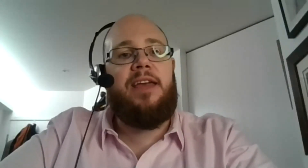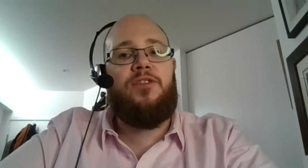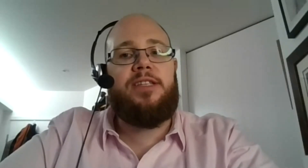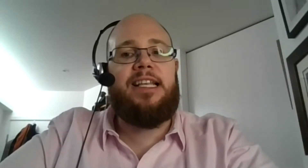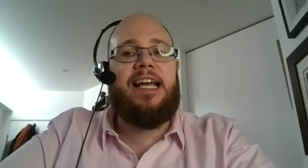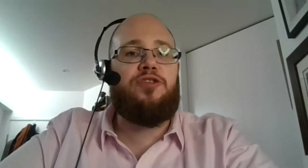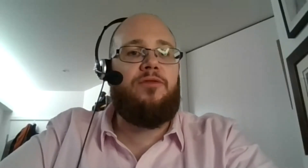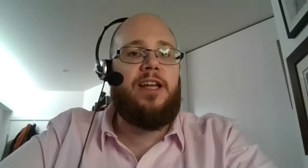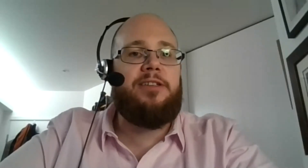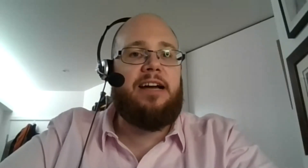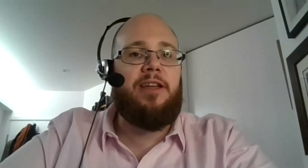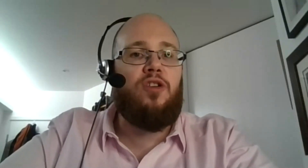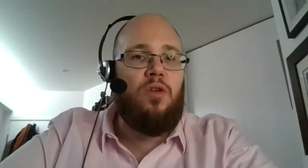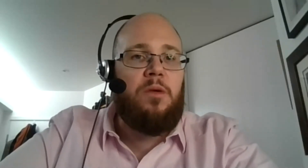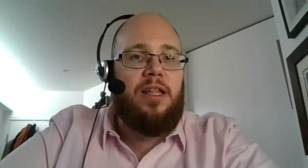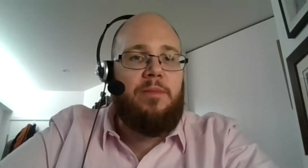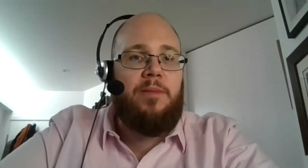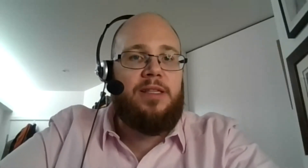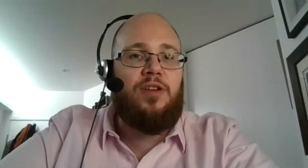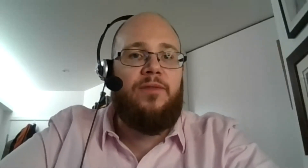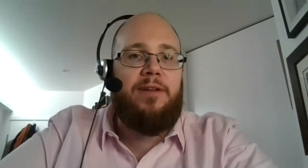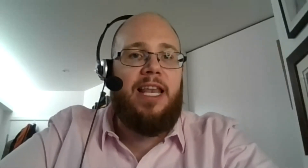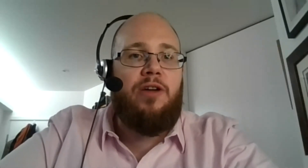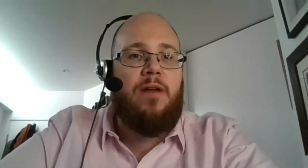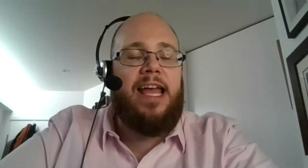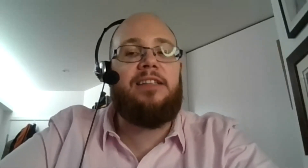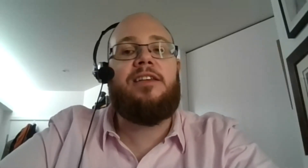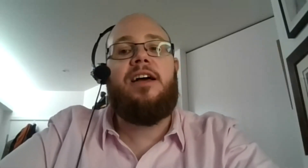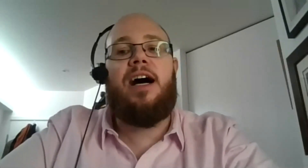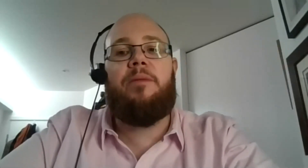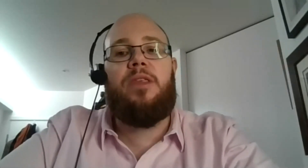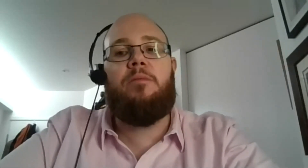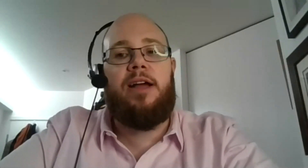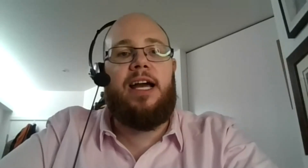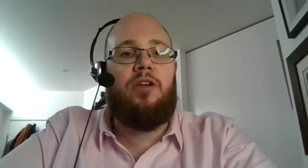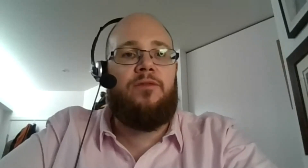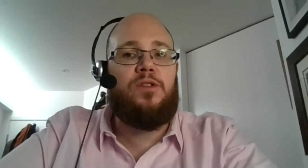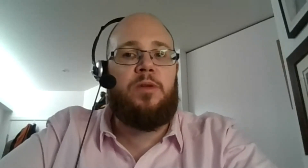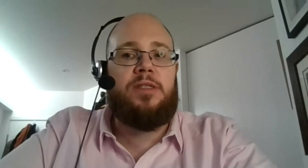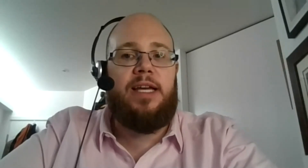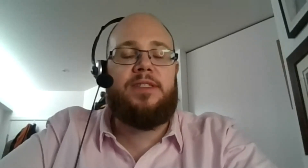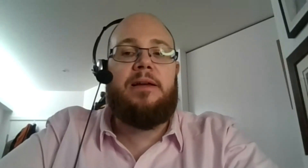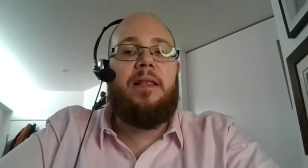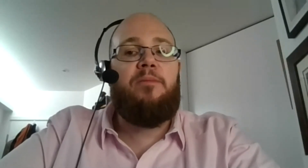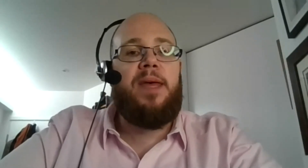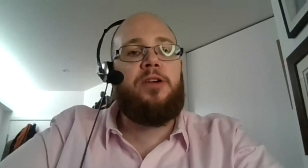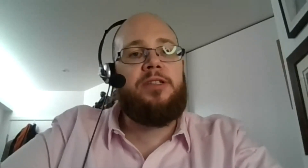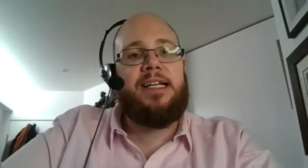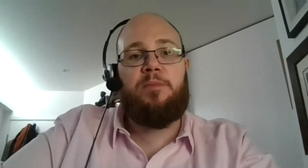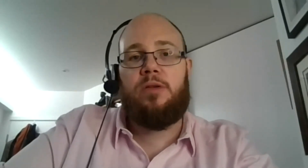you did lateral flow down in Cornwall at the moment, it's got a very low rate, you might get a lot of false positives. People who test